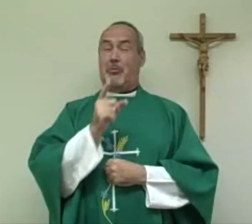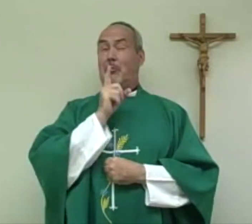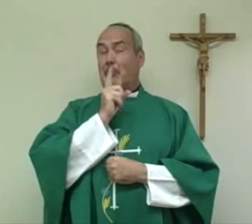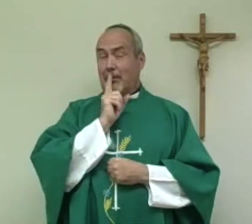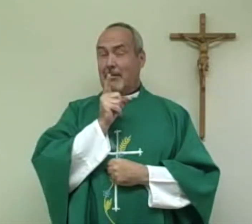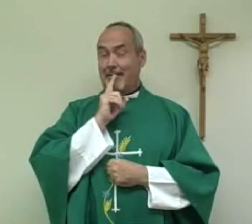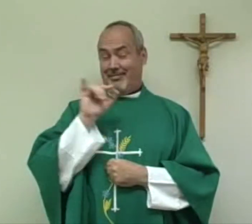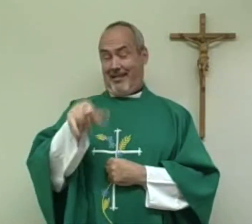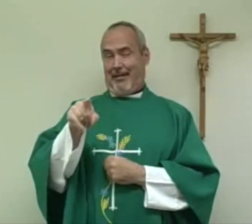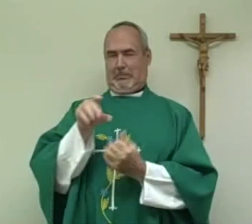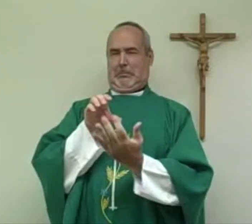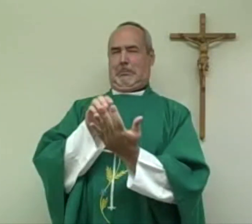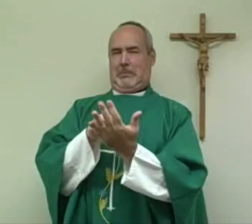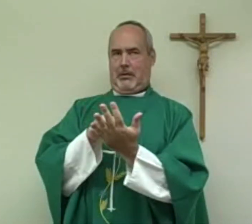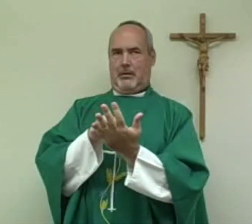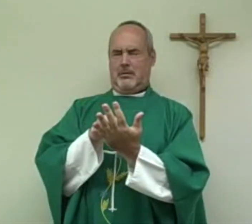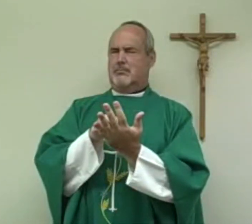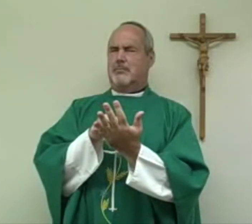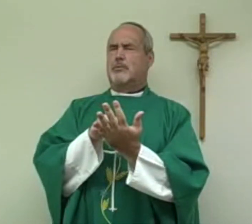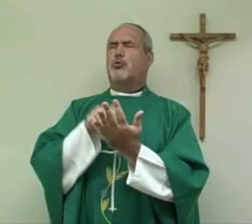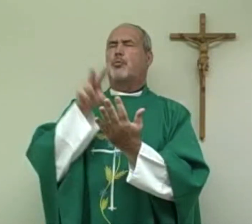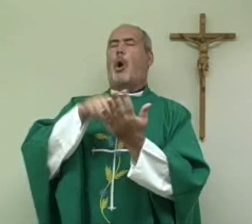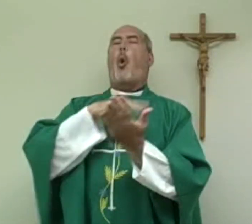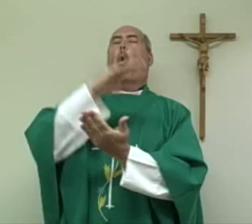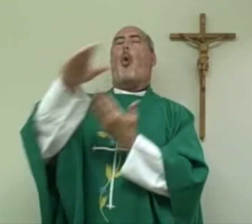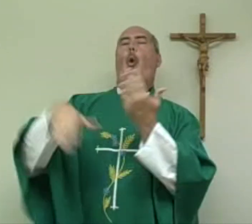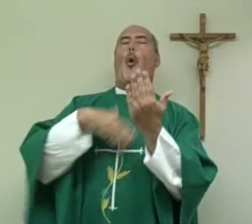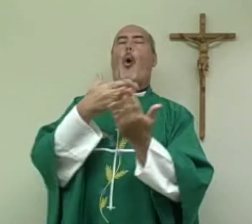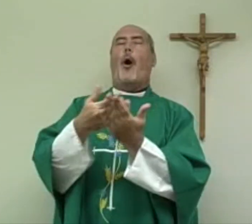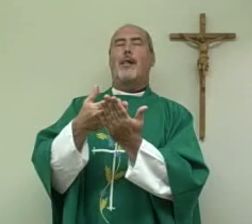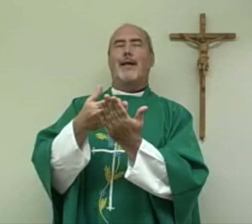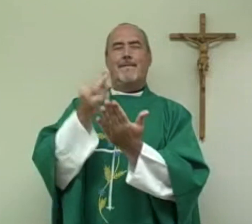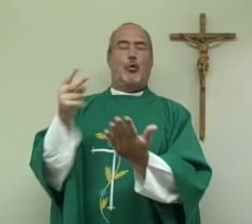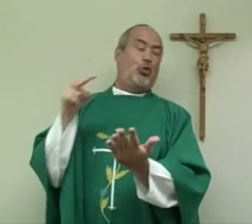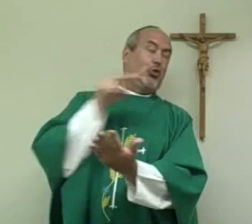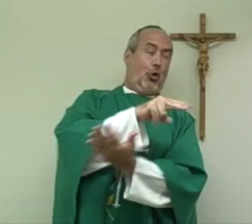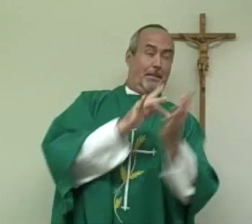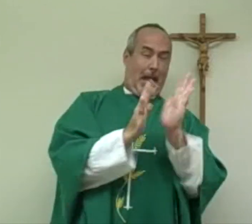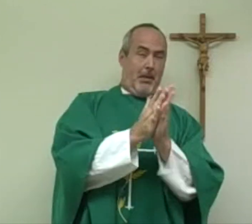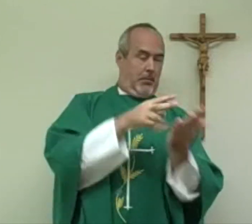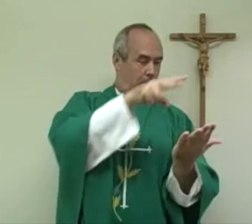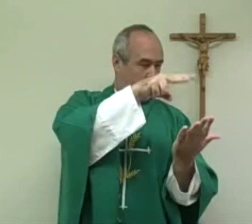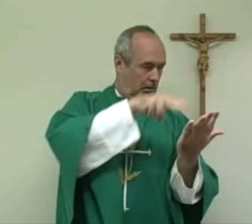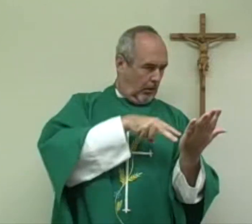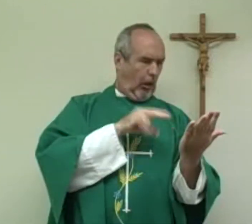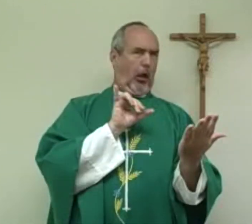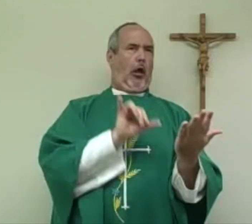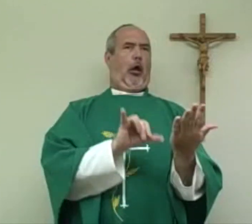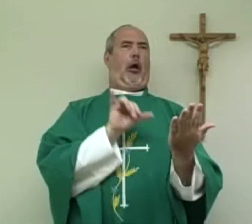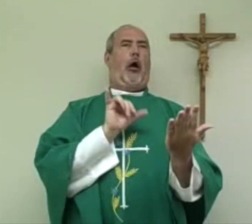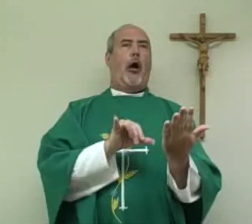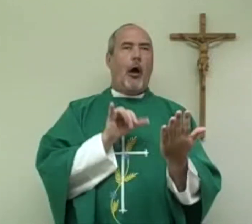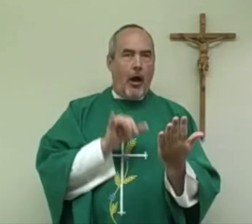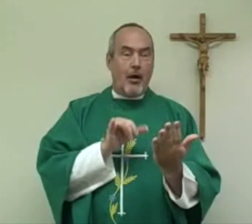7 times in the river to be healed. But that paragraph really requires you to look at